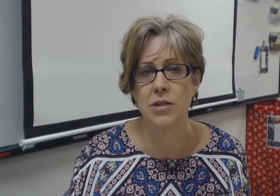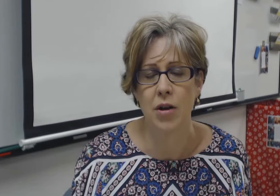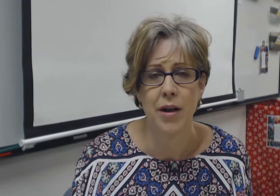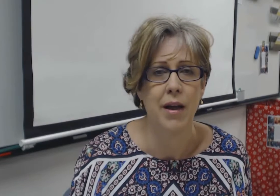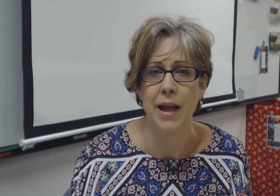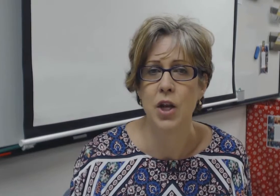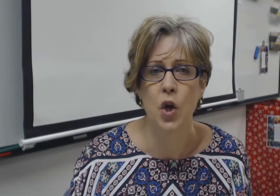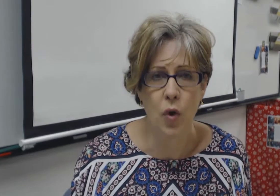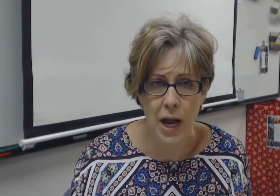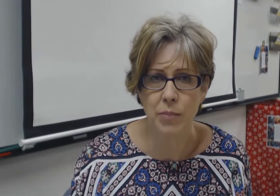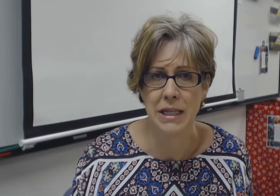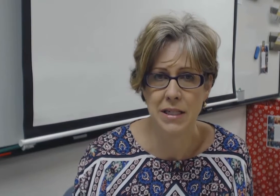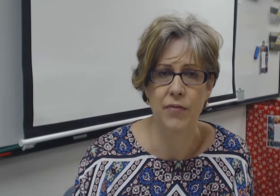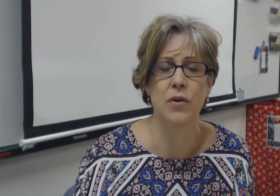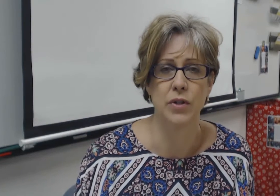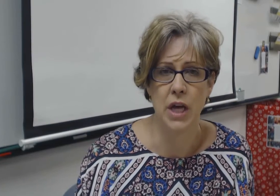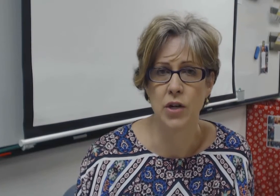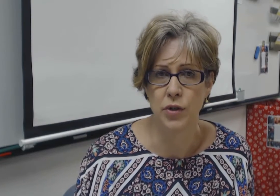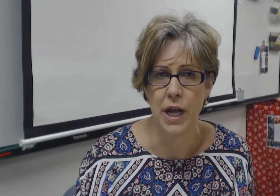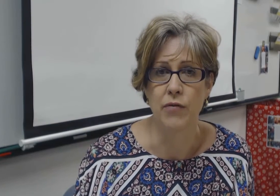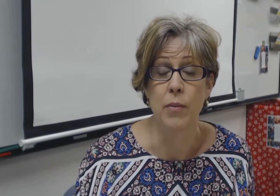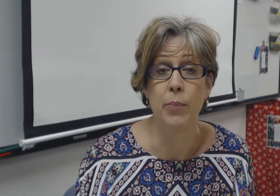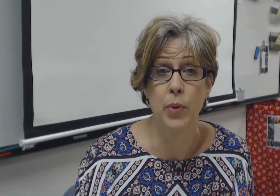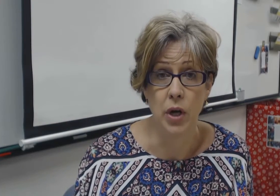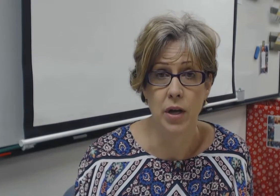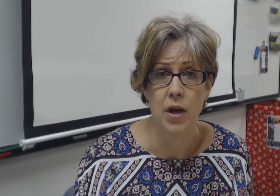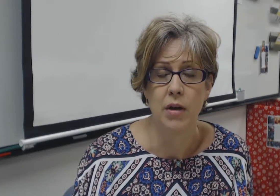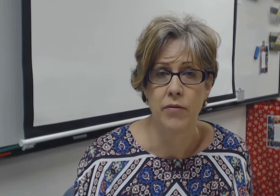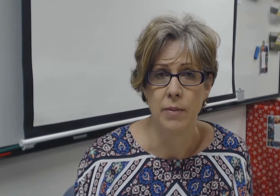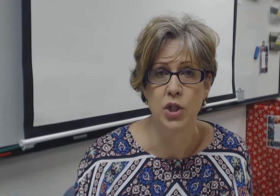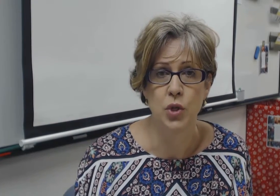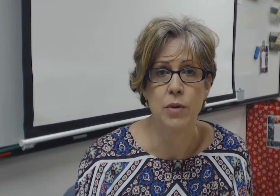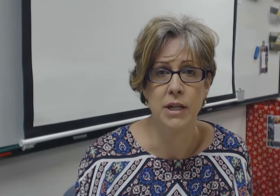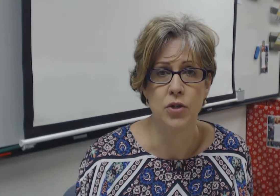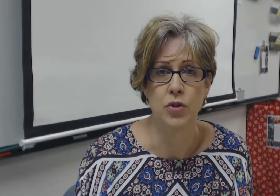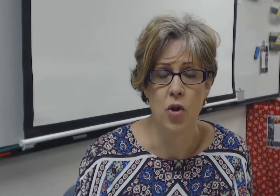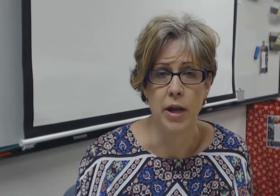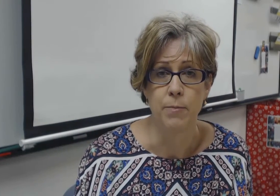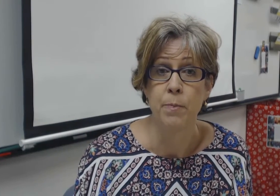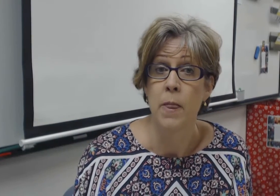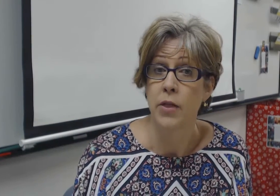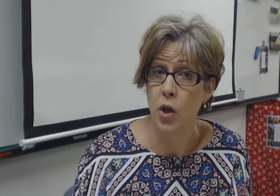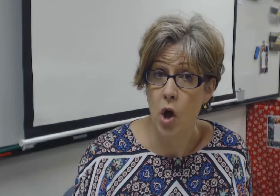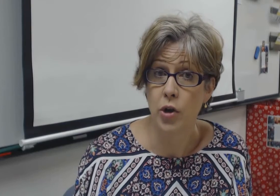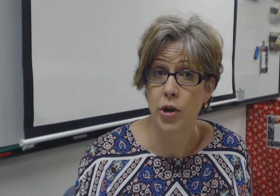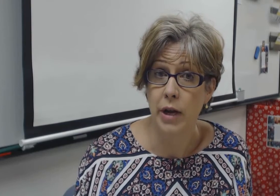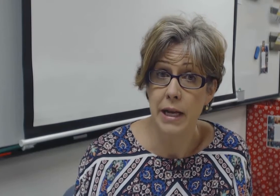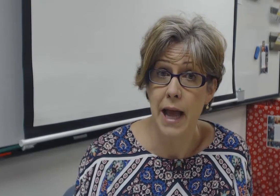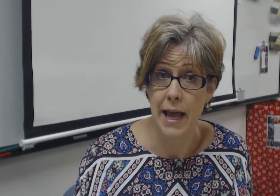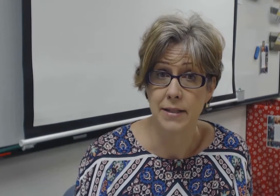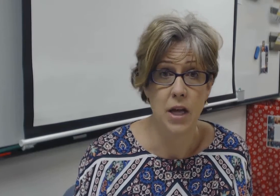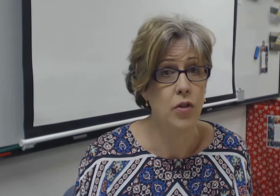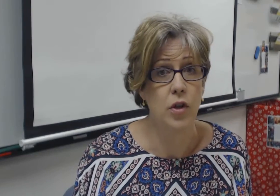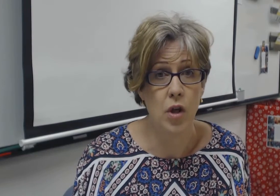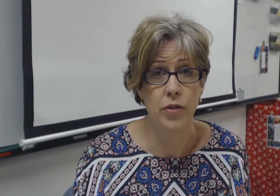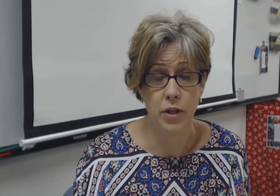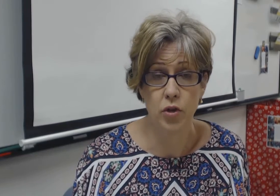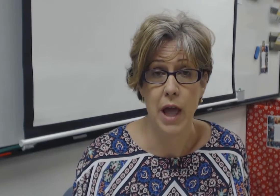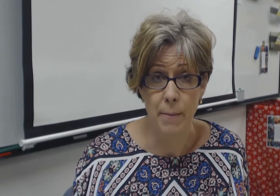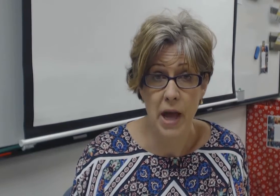are incredibly difficult to understand from a book, from a two-dimensional drawing. The longer you're in ASL, that you'll get better